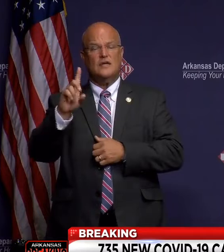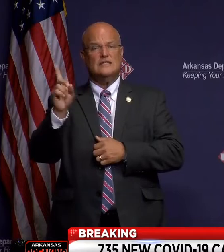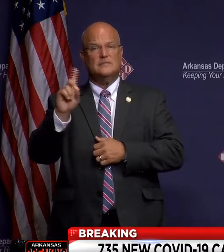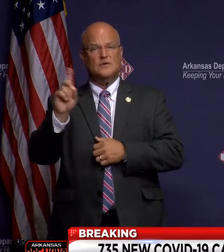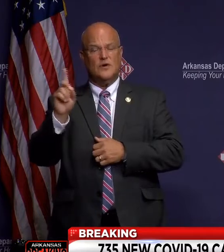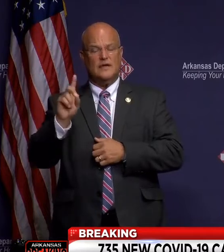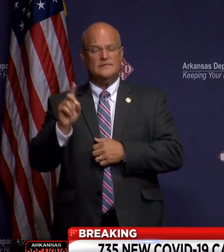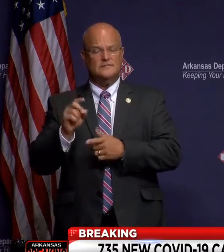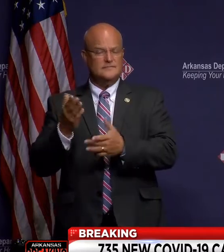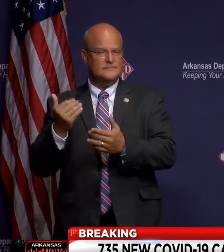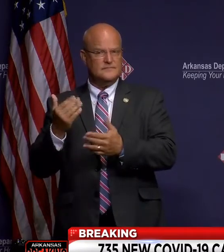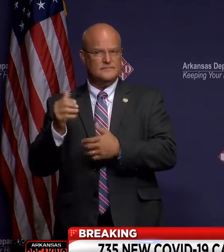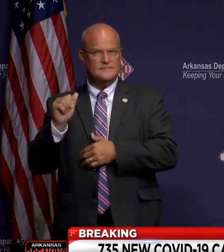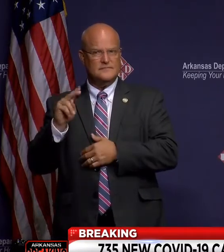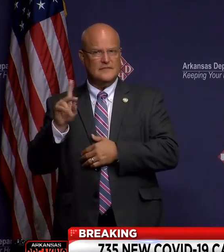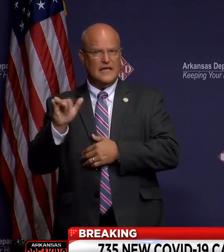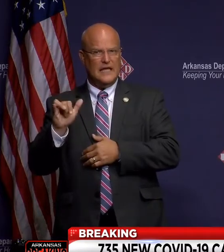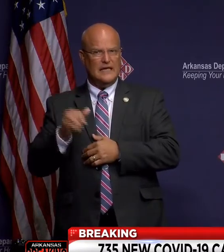Yes, Andy.